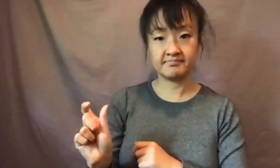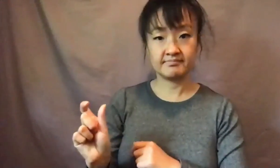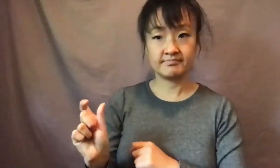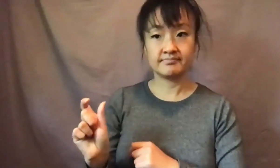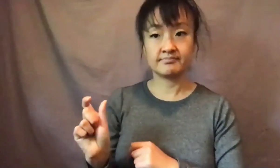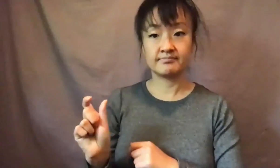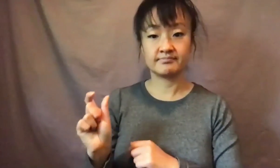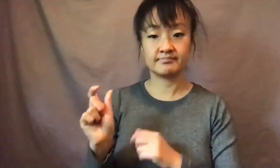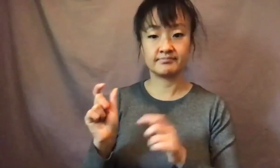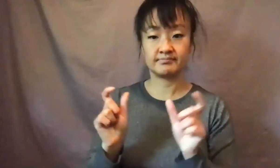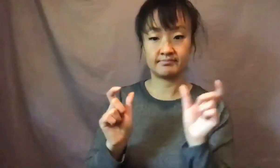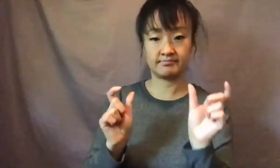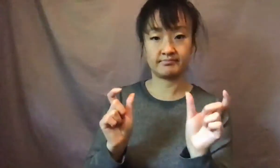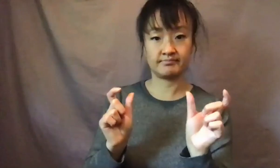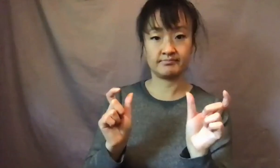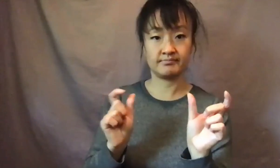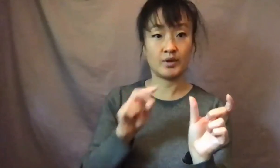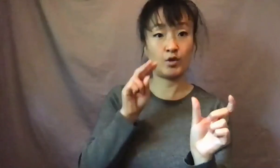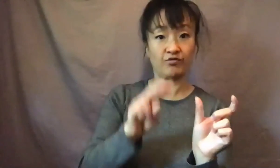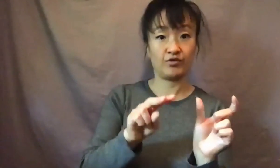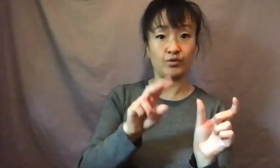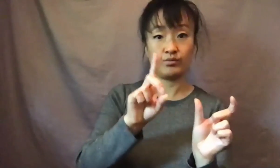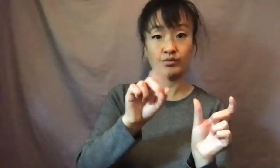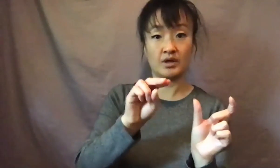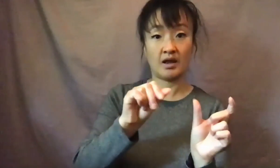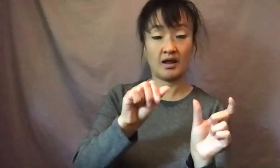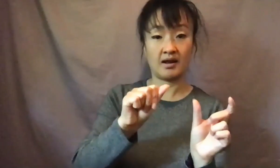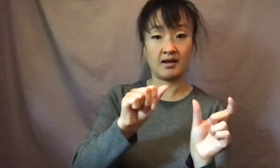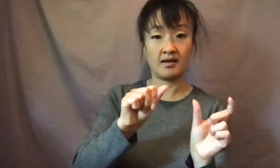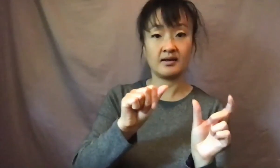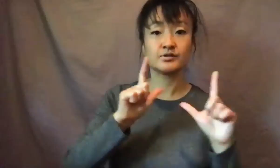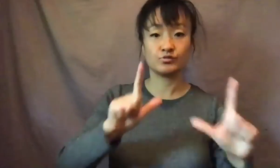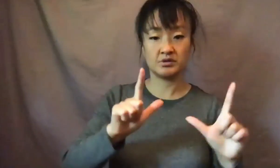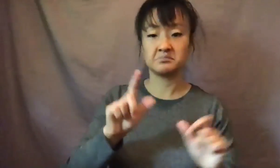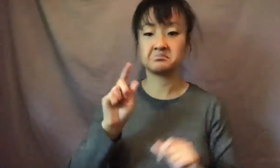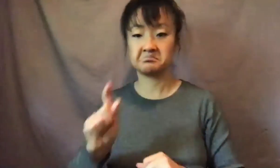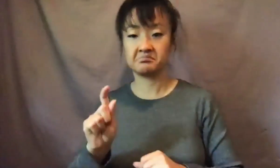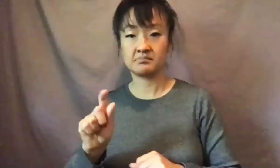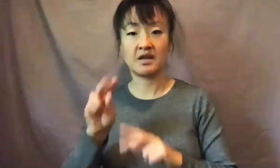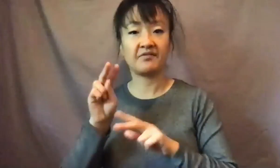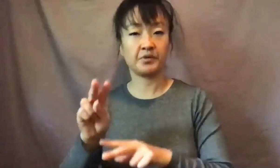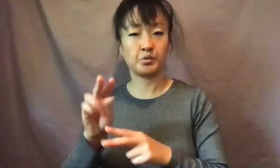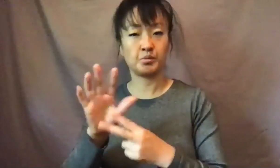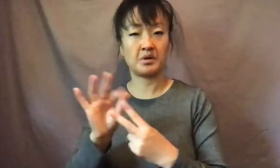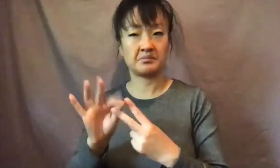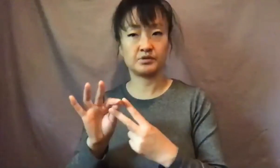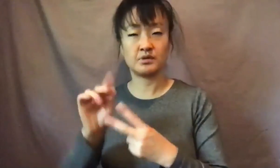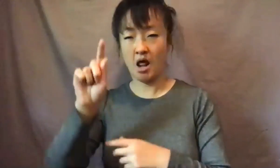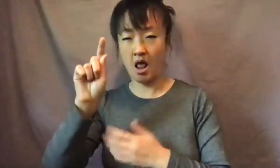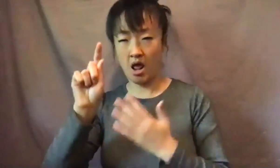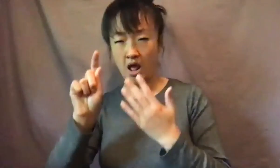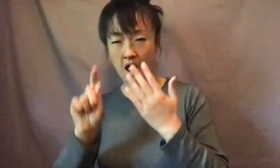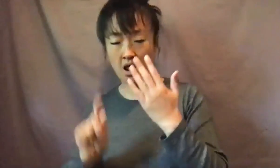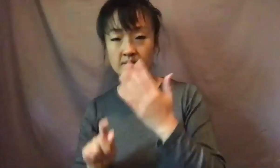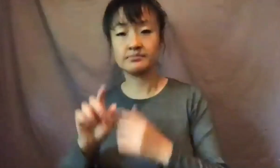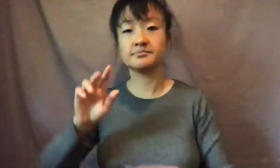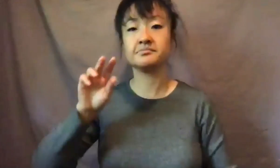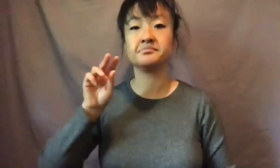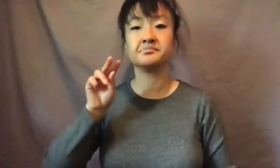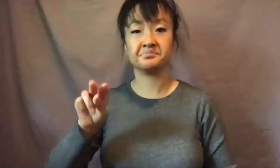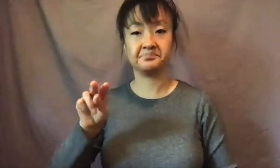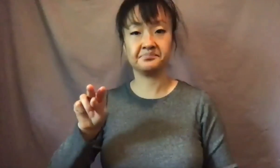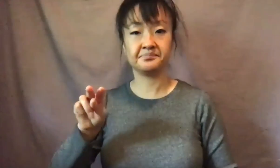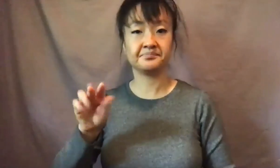tab that says you are viewing Donna's screen, and you'll click View Options. And then if you scroll down on View Options, you'll